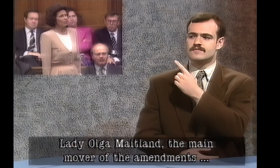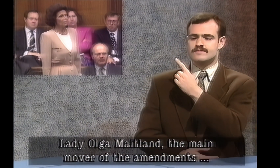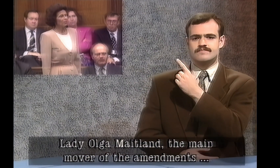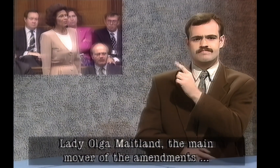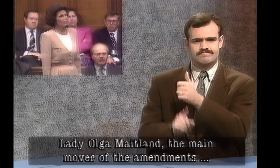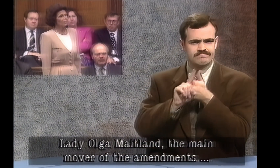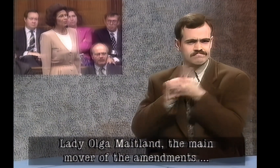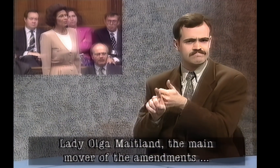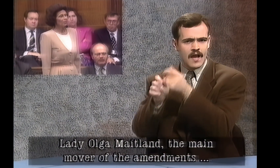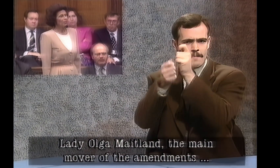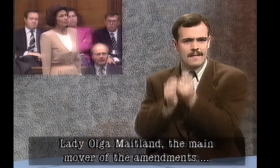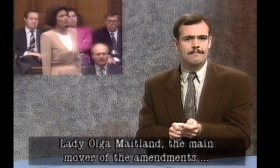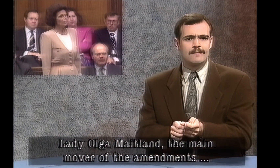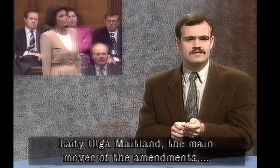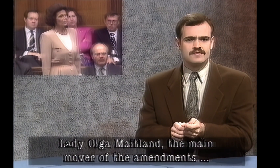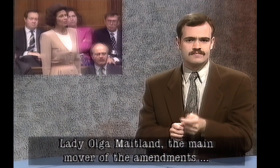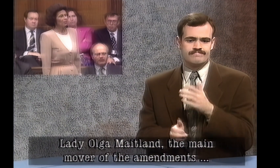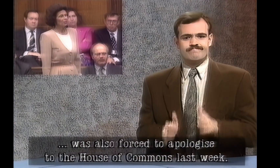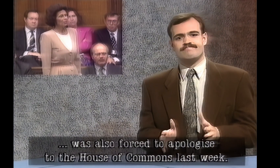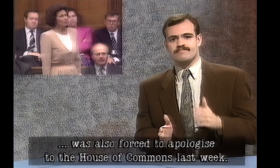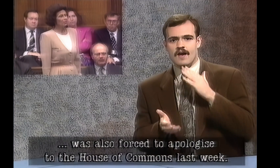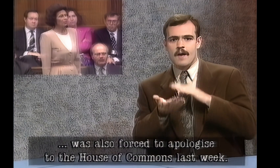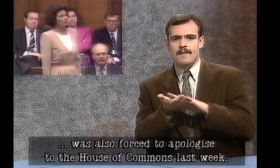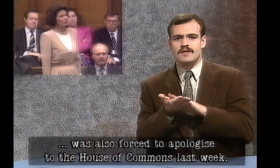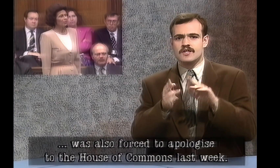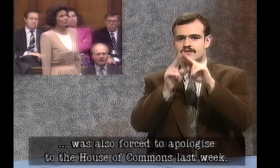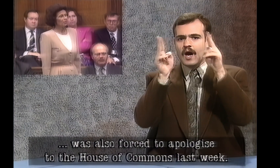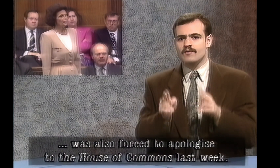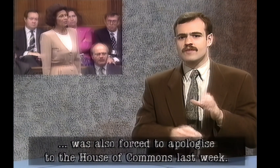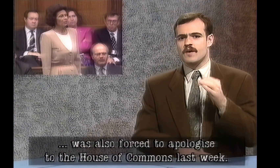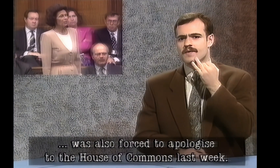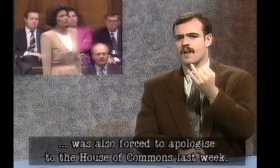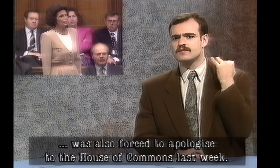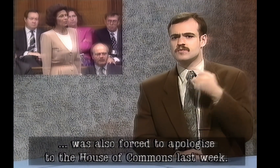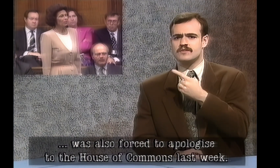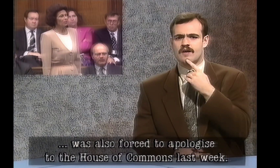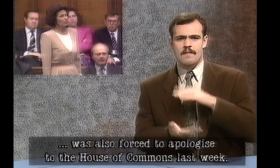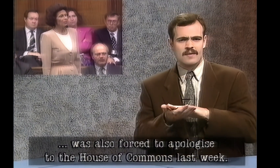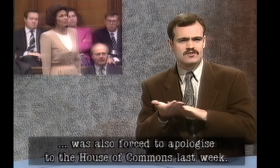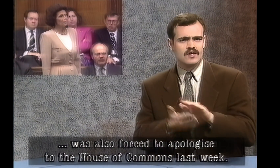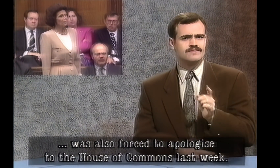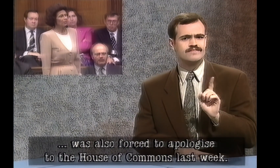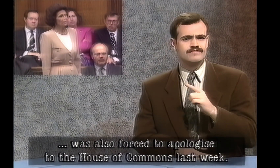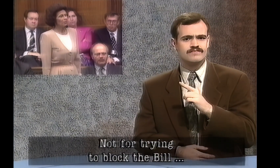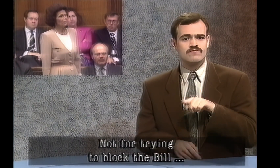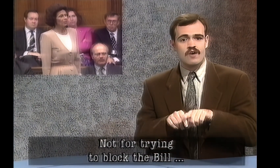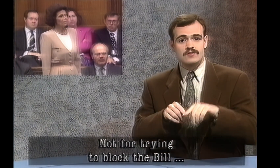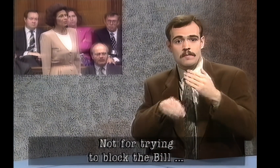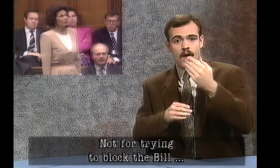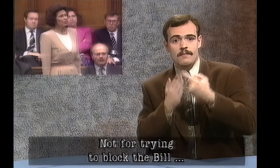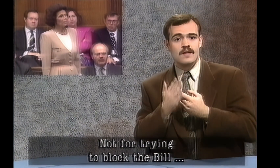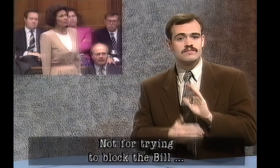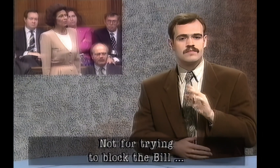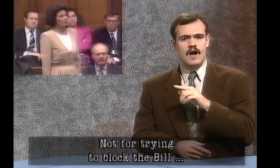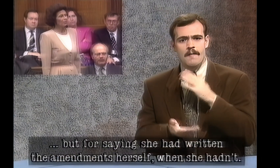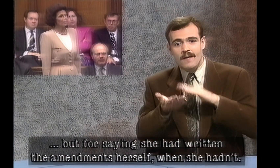Lady Olga Maitland, the main mover of the amendments, was also forced to apologise to the House of Commons last week, not for trying to